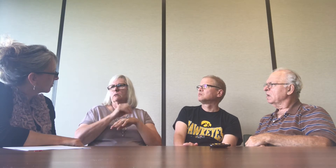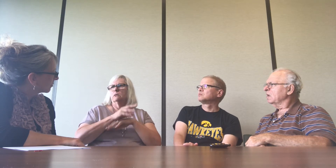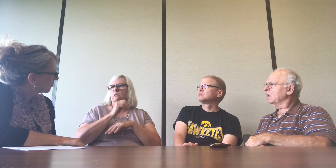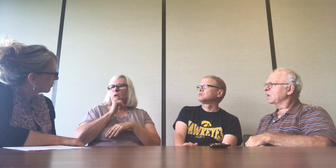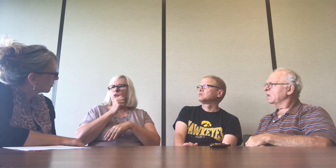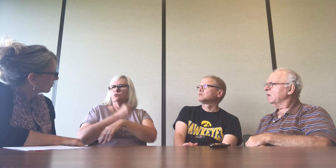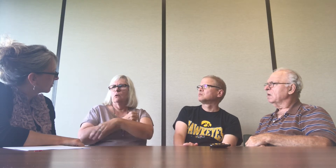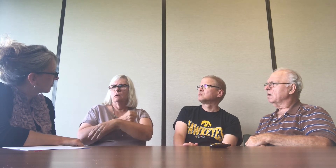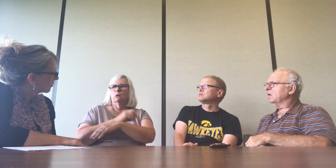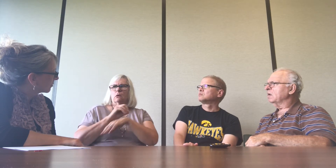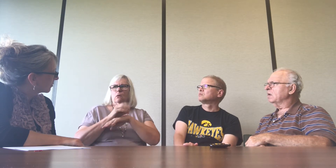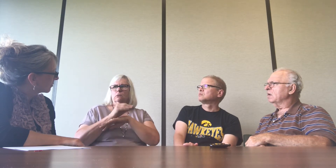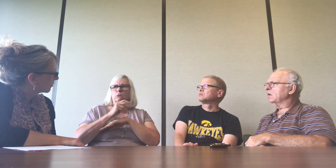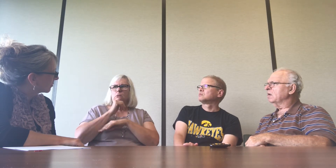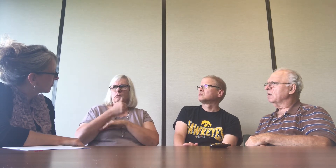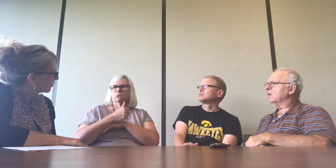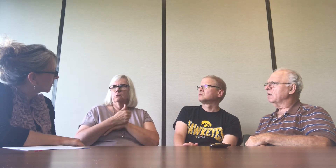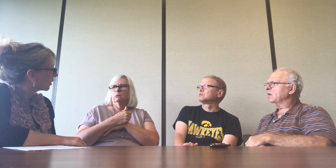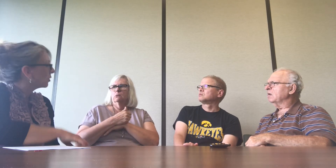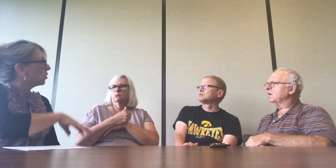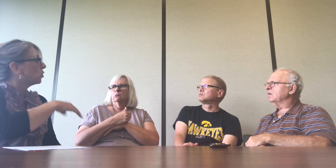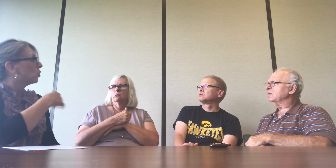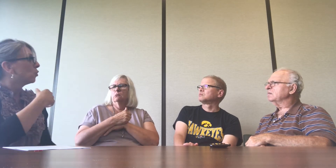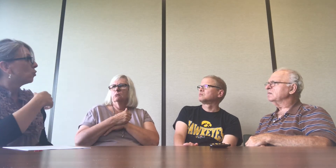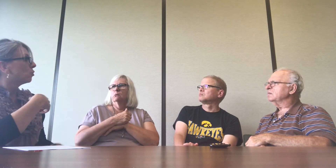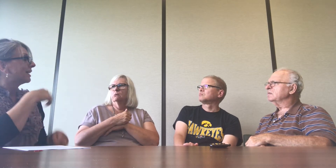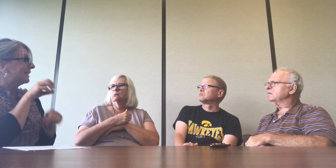Shirley, do you have a drug counselor?